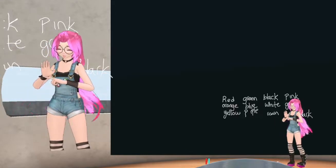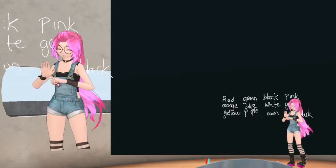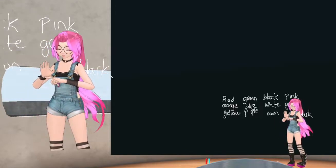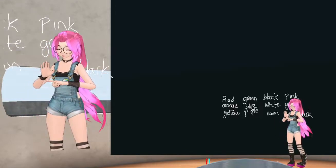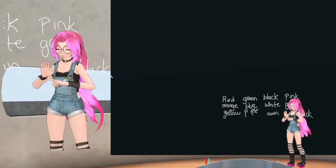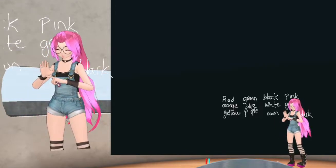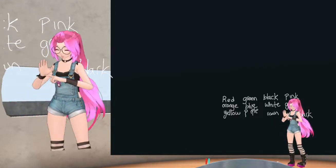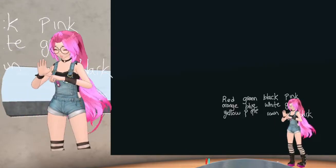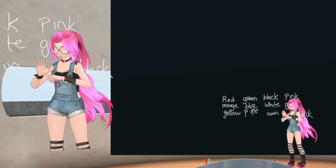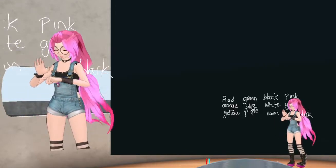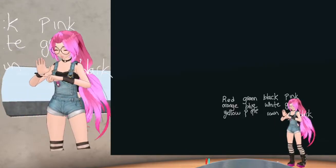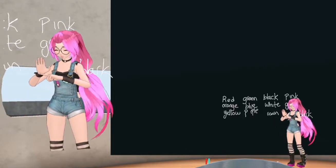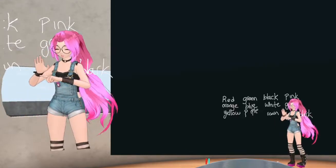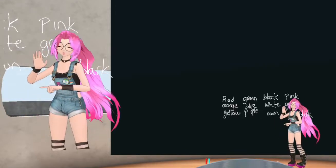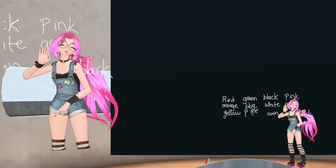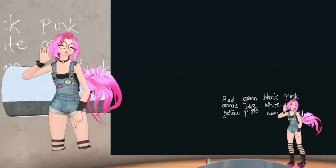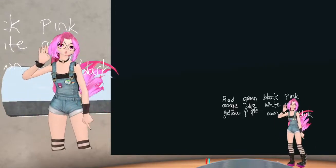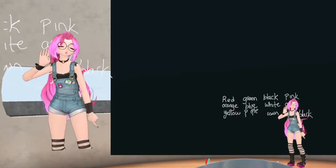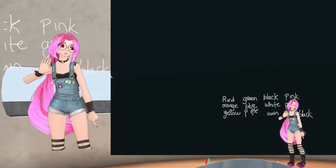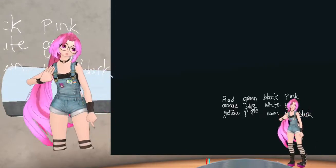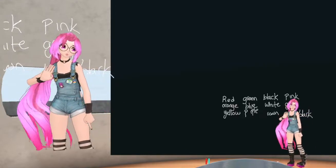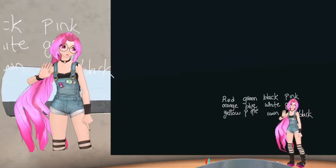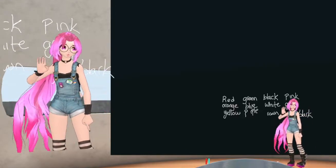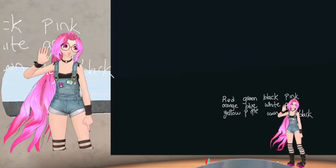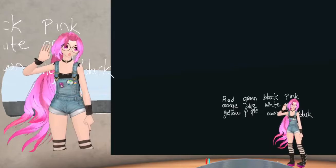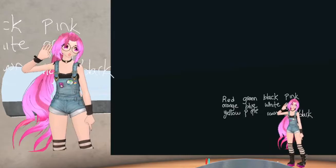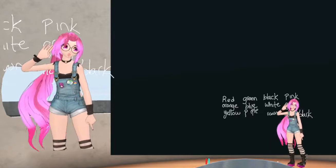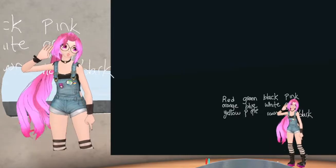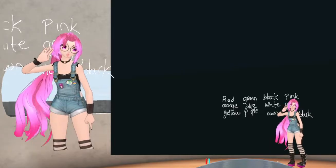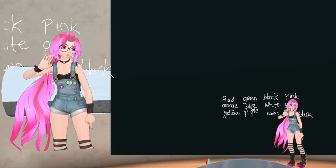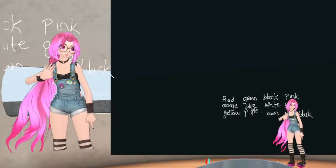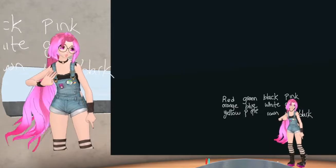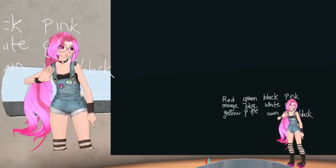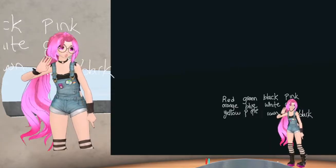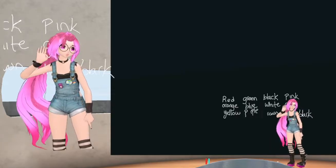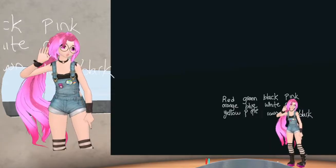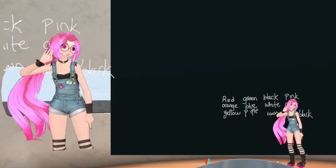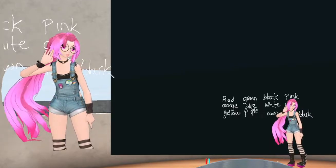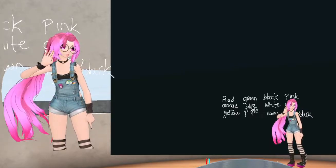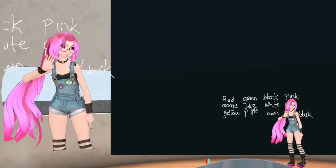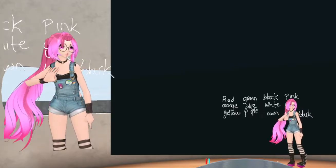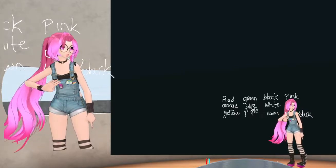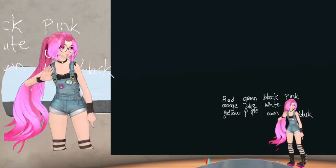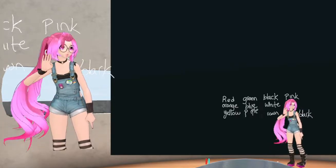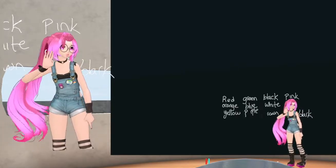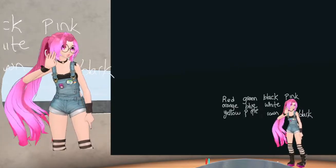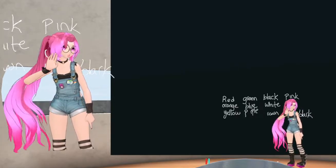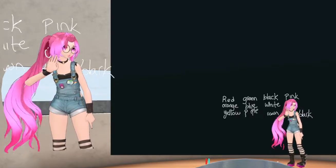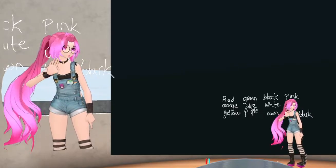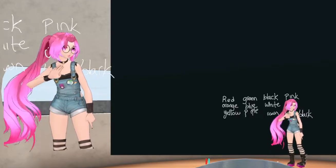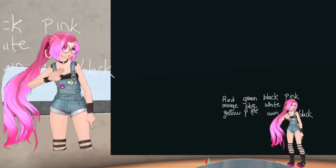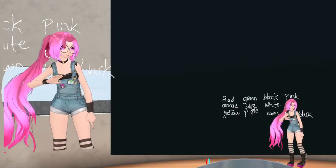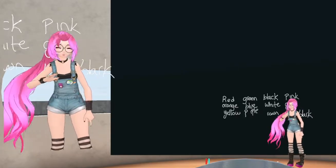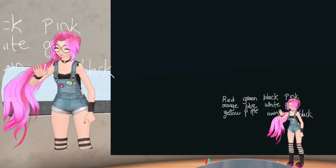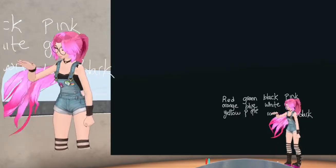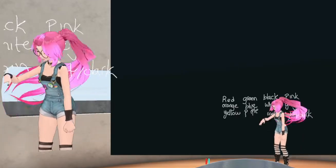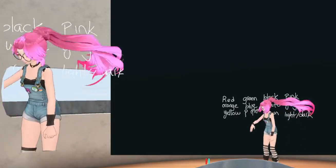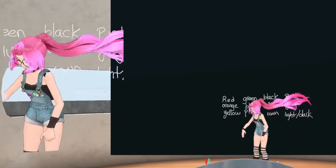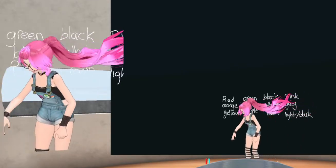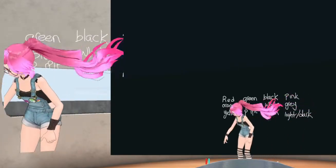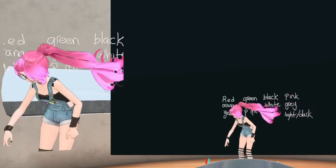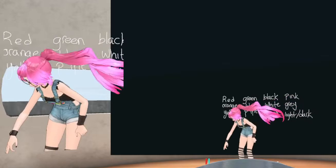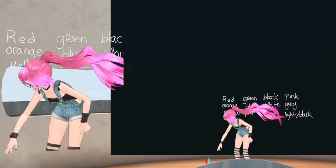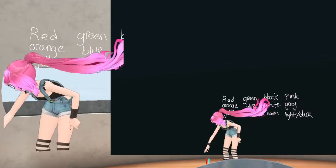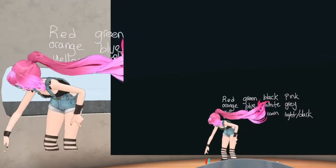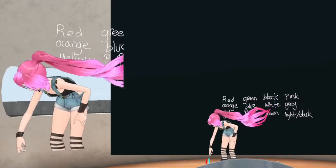Yes. You guys are so smart. I love you so much. Oh my god. Brown. Like you're brushing your long brown hair. Yeah.